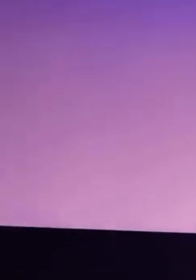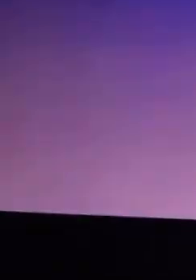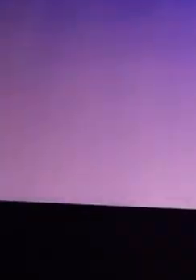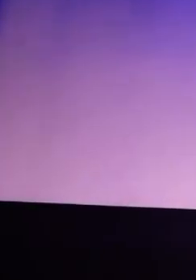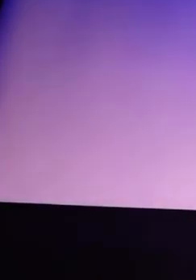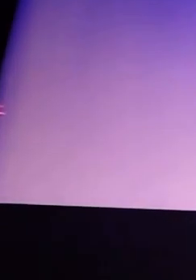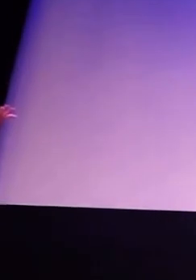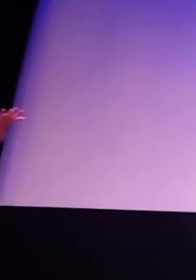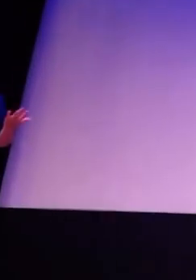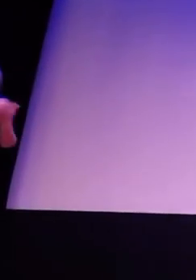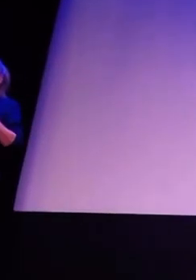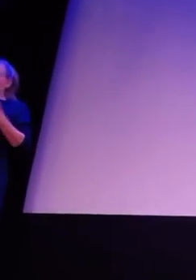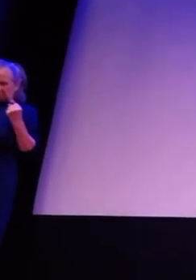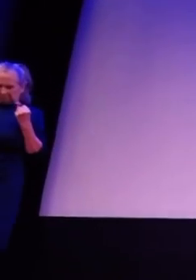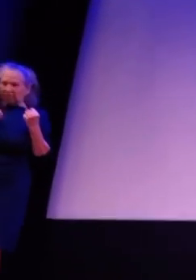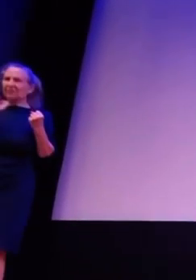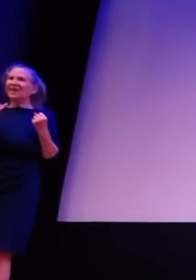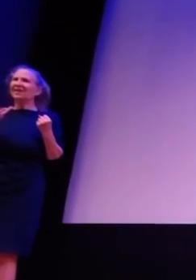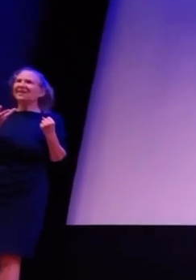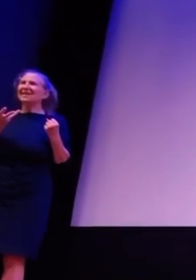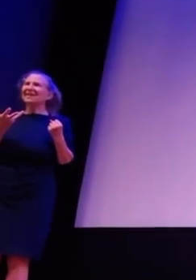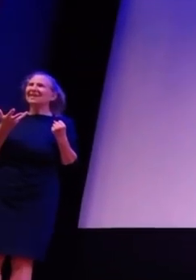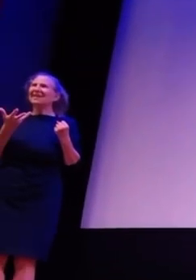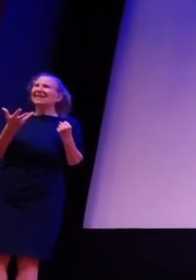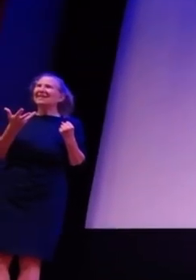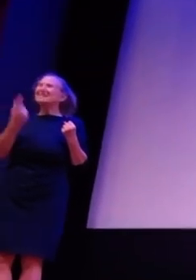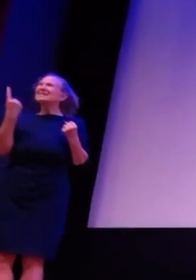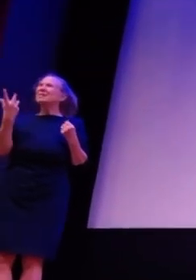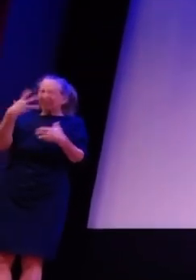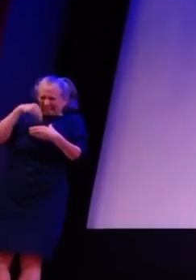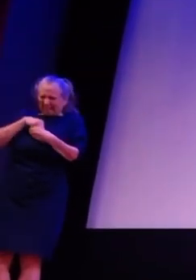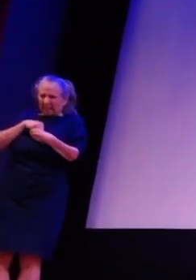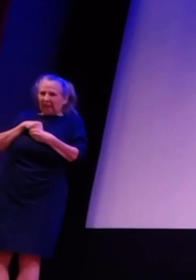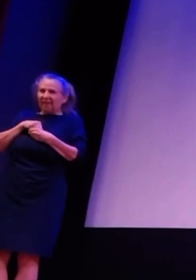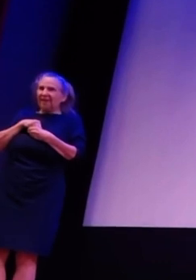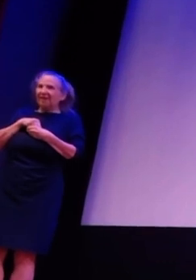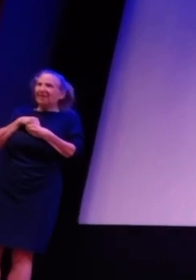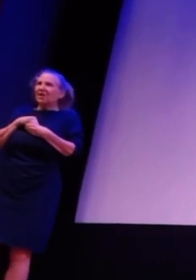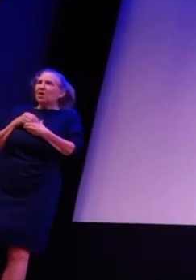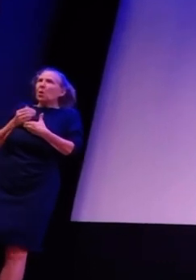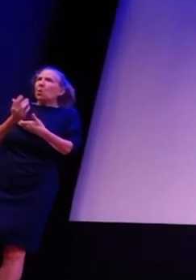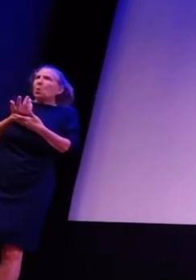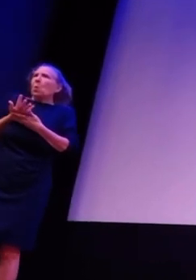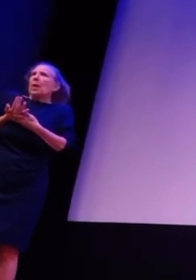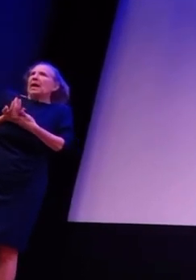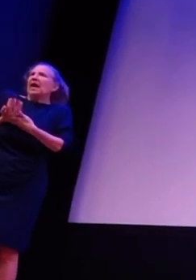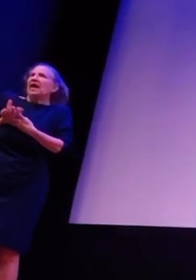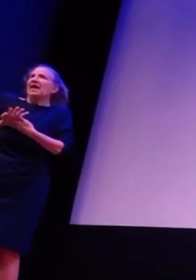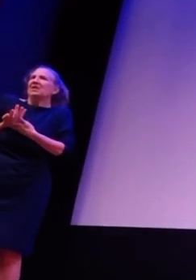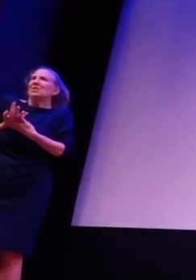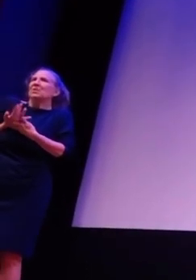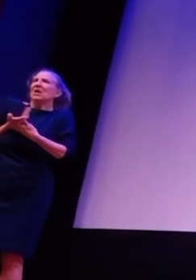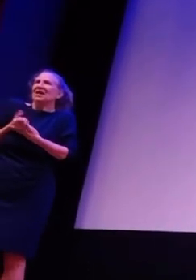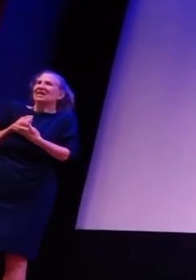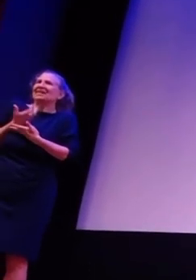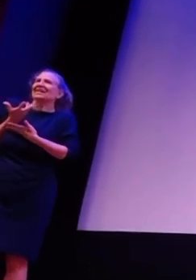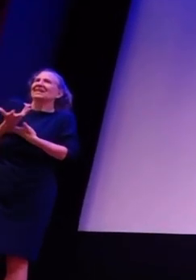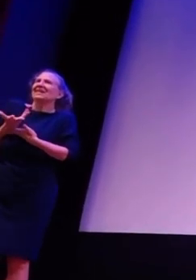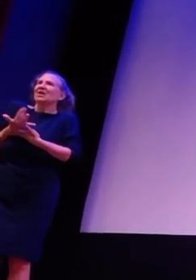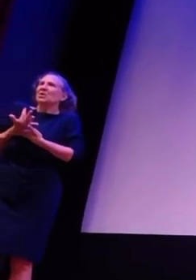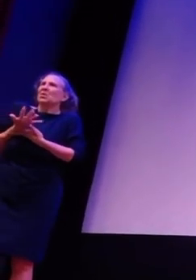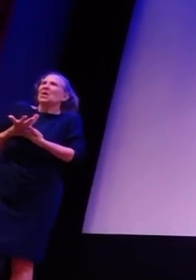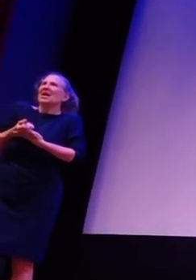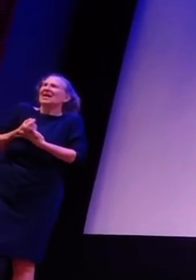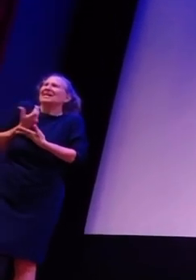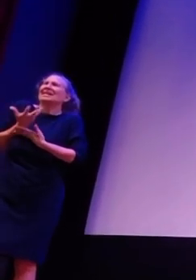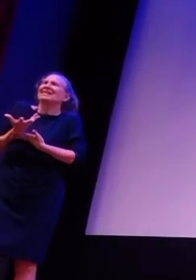put on us. That there's something inside waiting to have a voice, waiting to